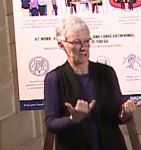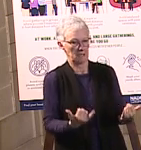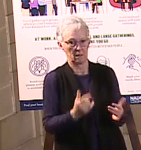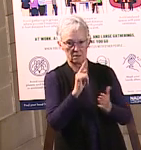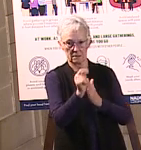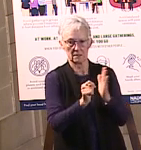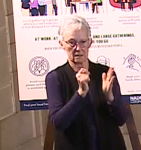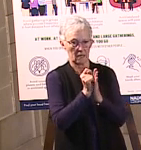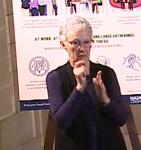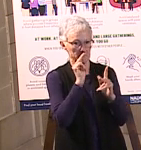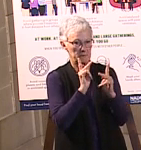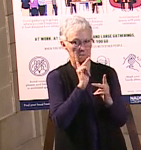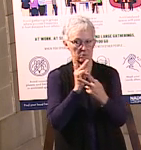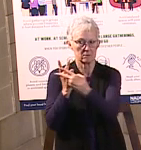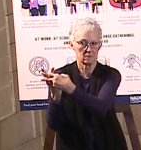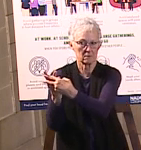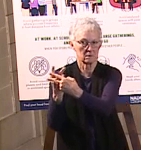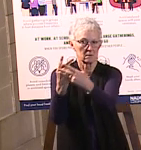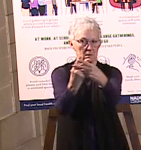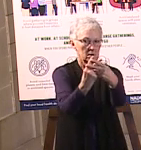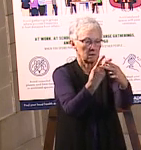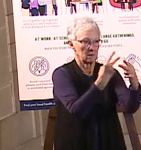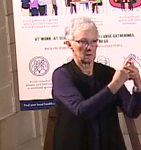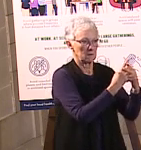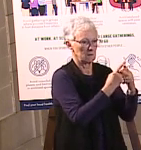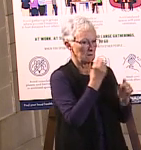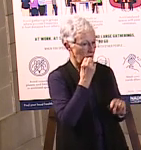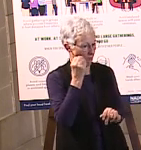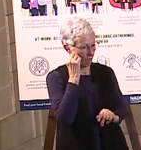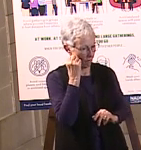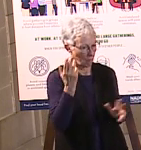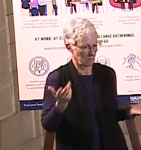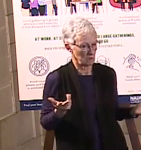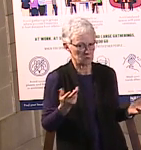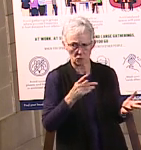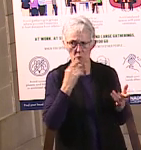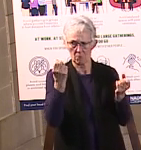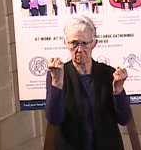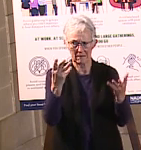survey, 40% of the people who responded had some mental health issue.